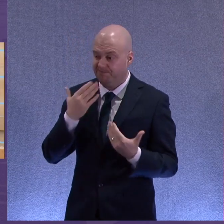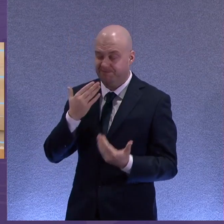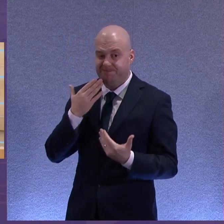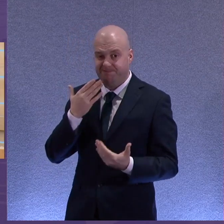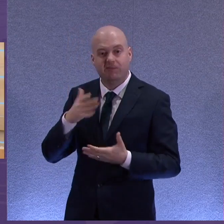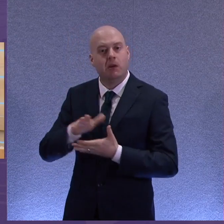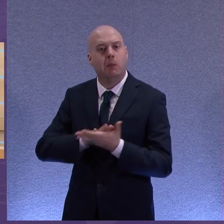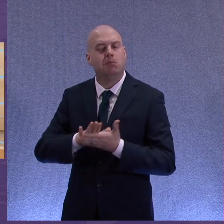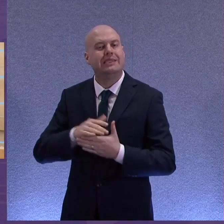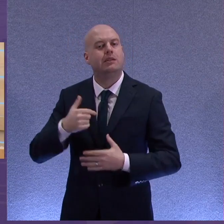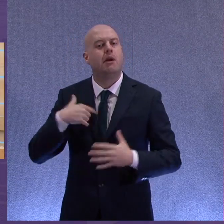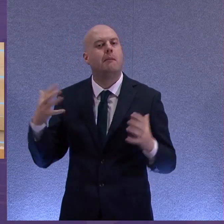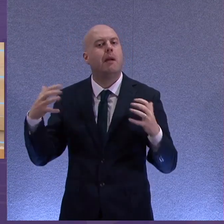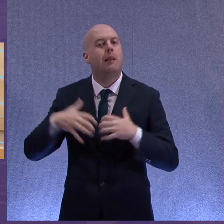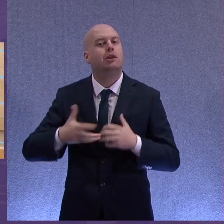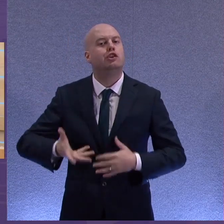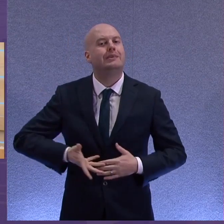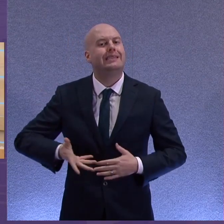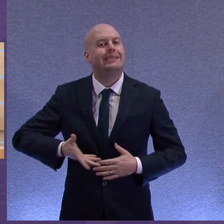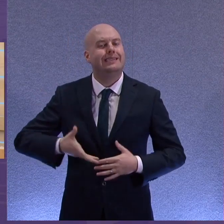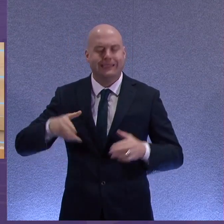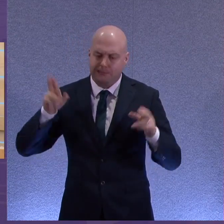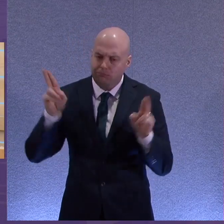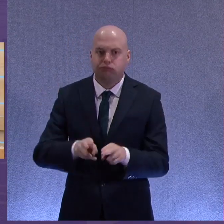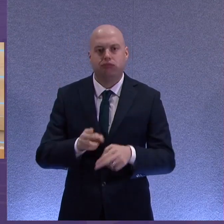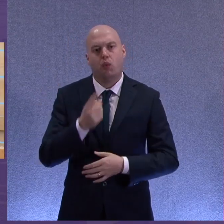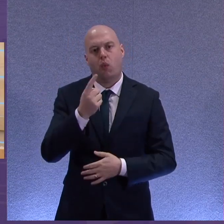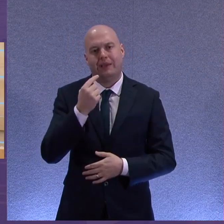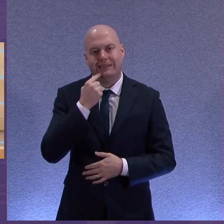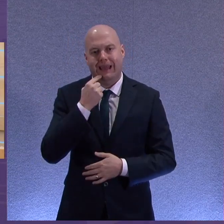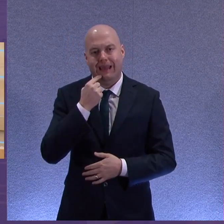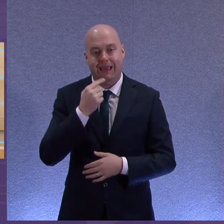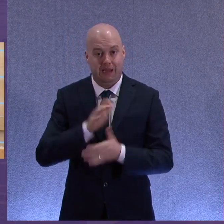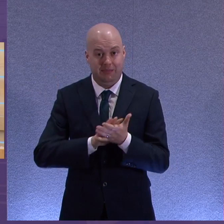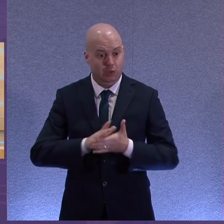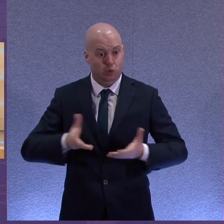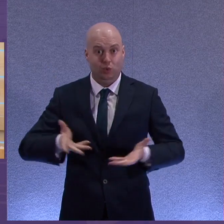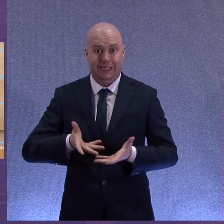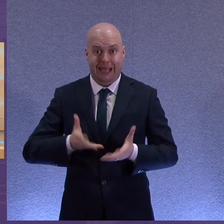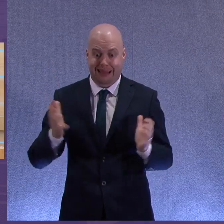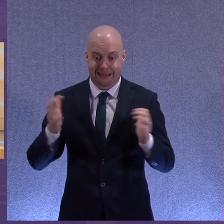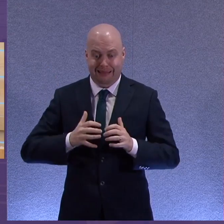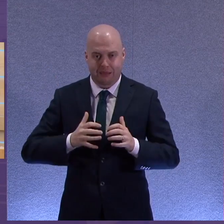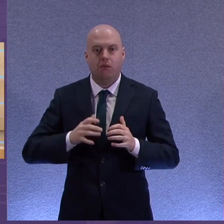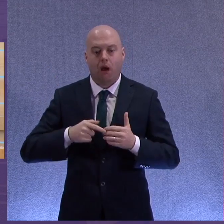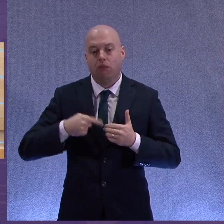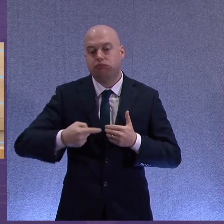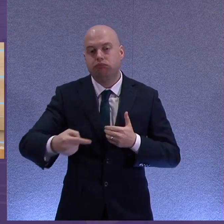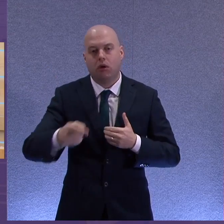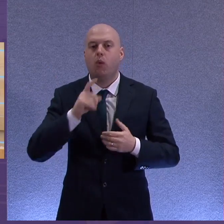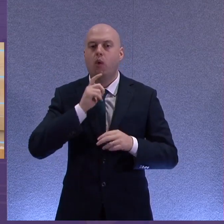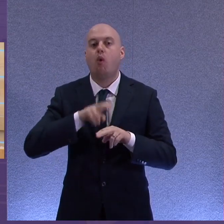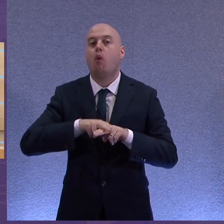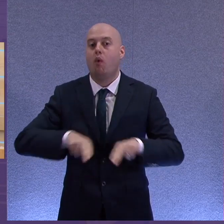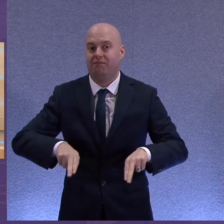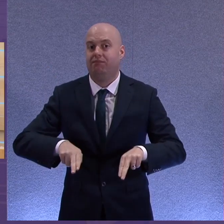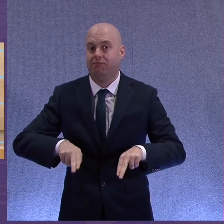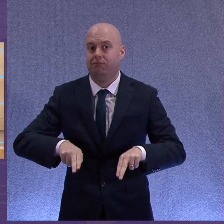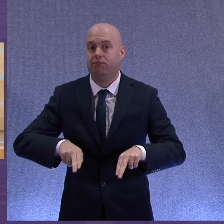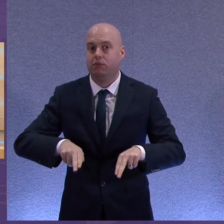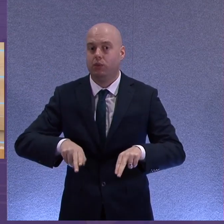to one day, so we will be meeting today, but we will not be meeting tomorrow or the next day. Are we all agreed? Sorry, the question is the